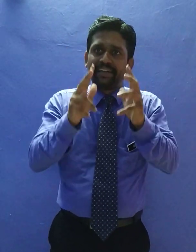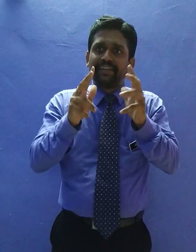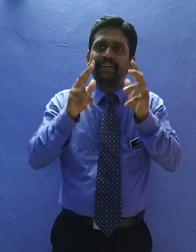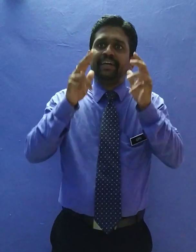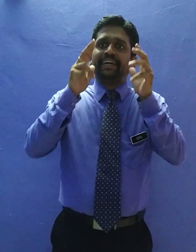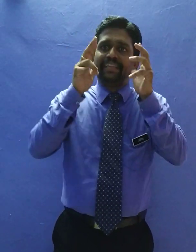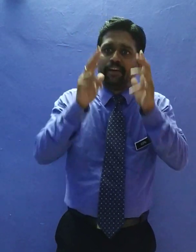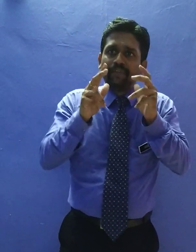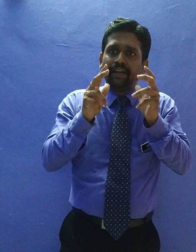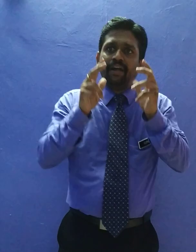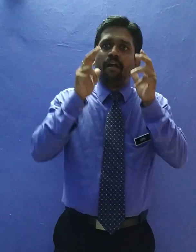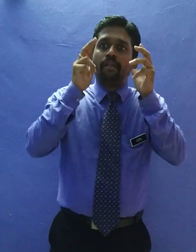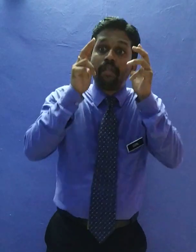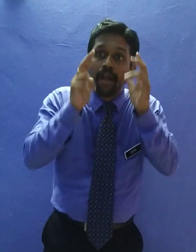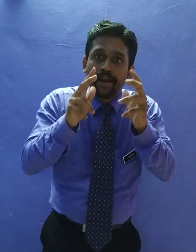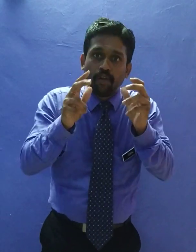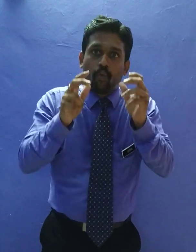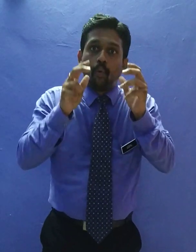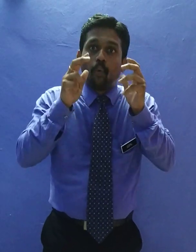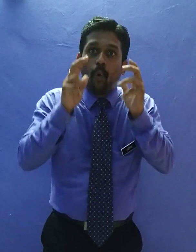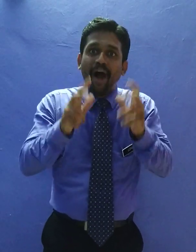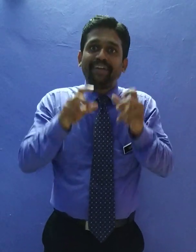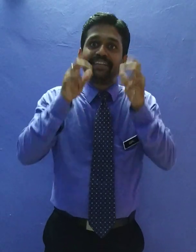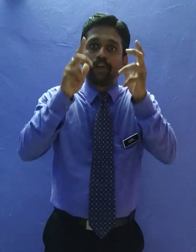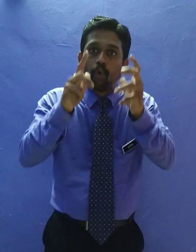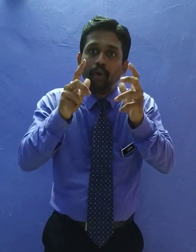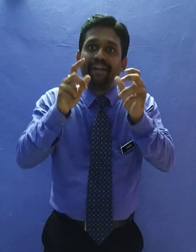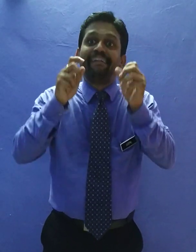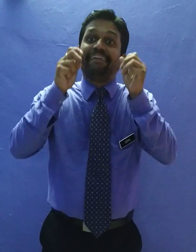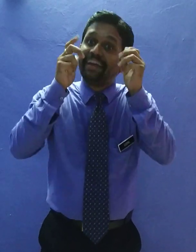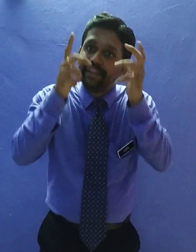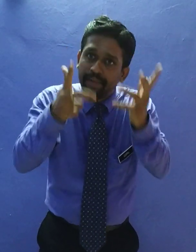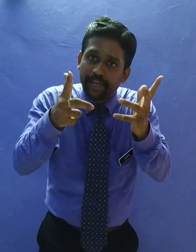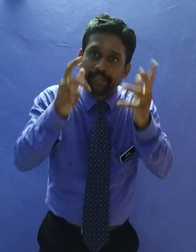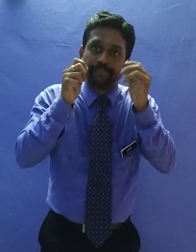later they will learn what the role really means.